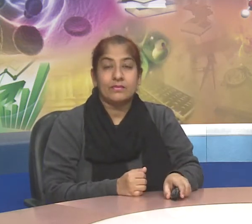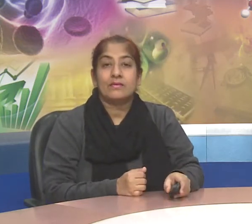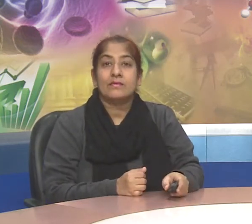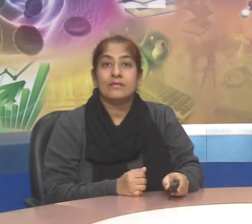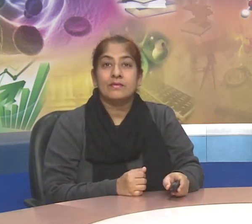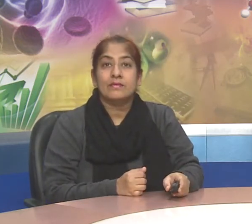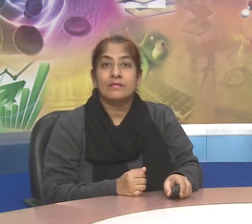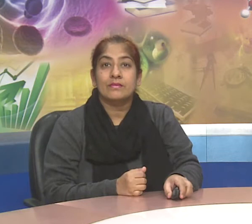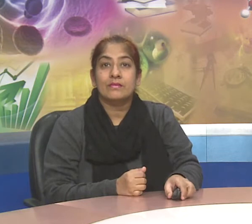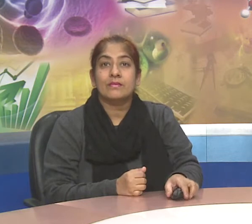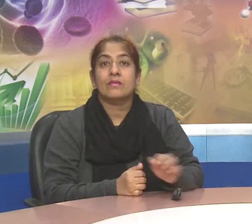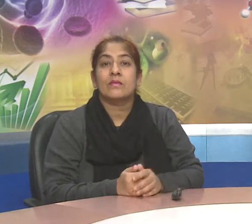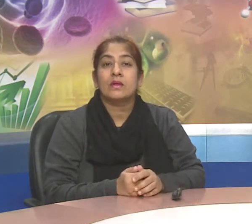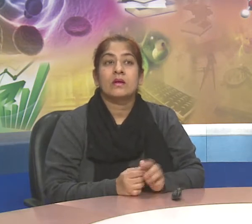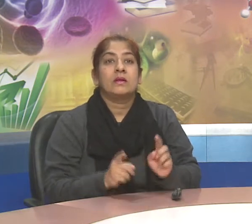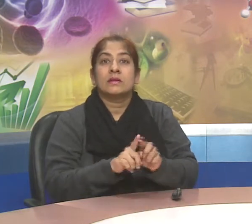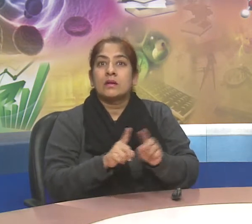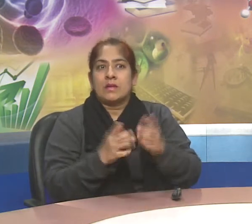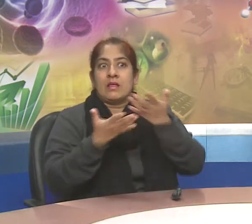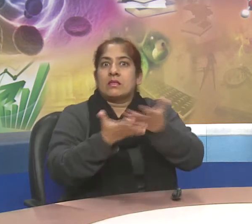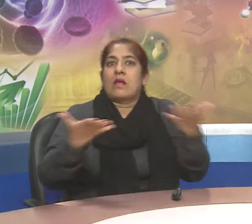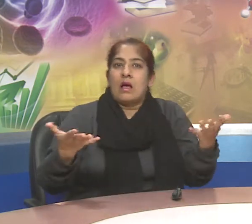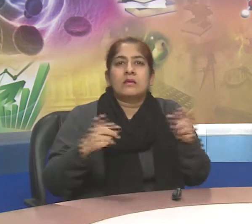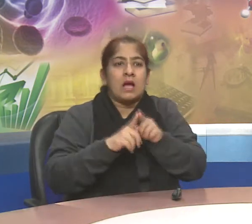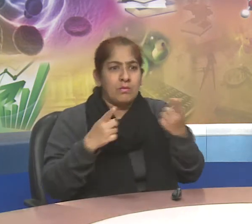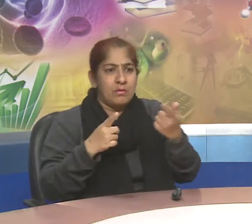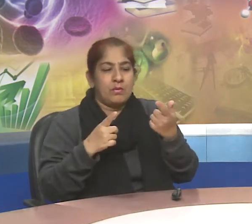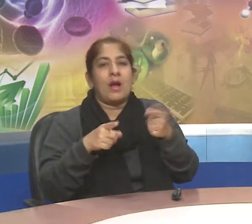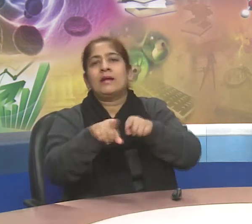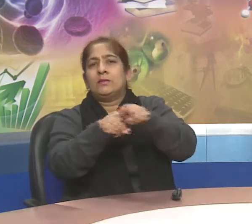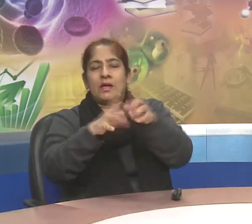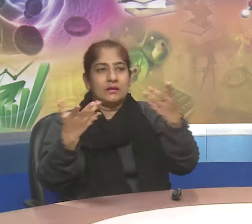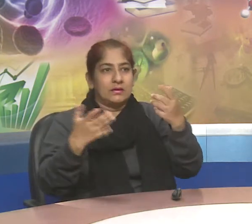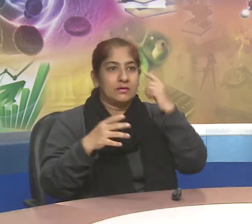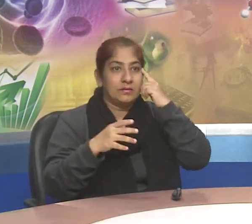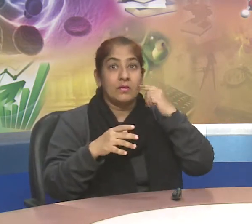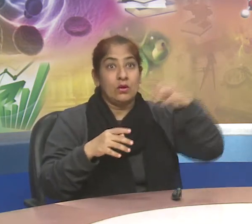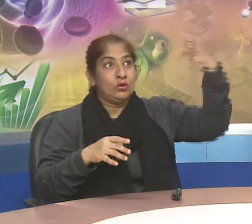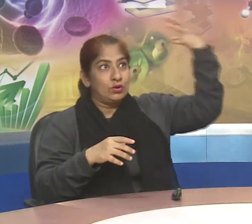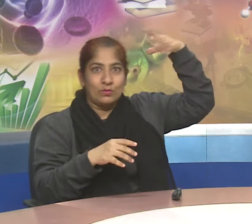is innovation. Resources,